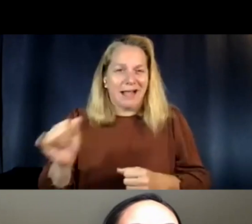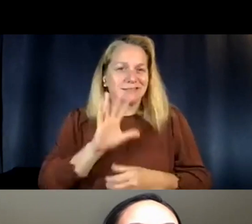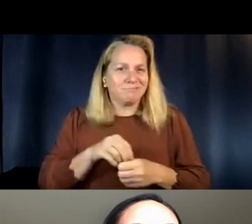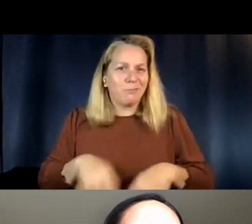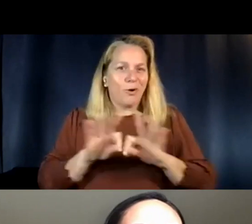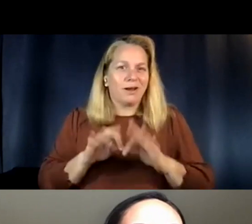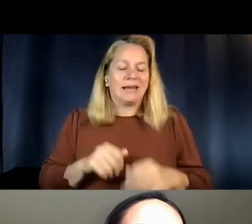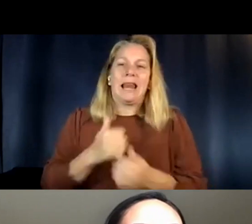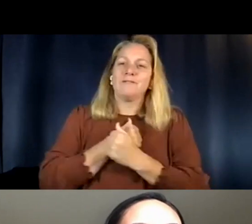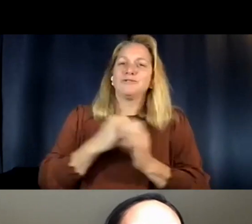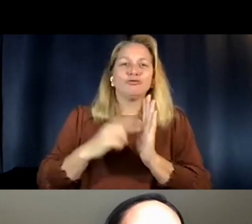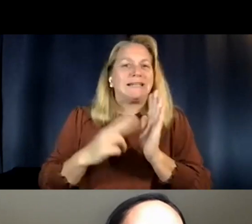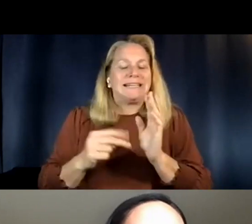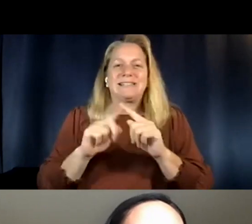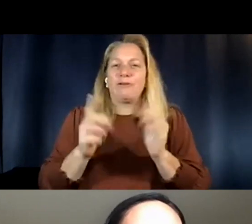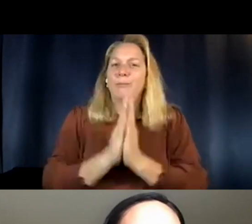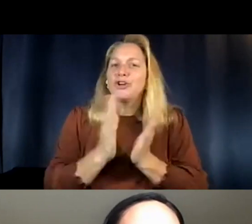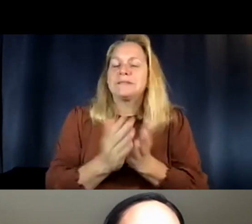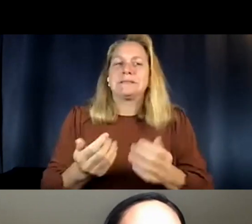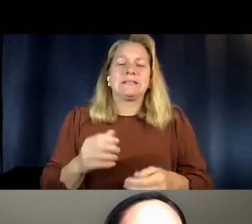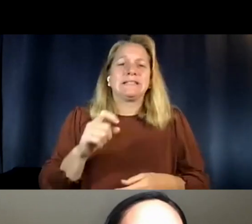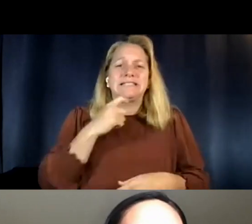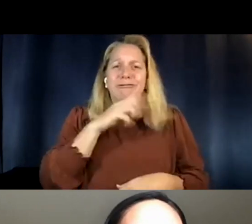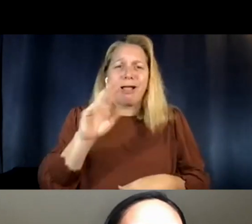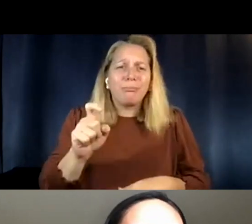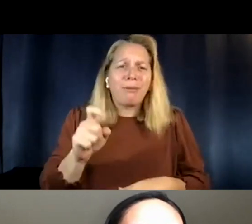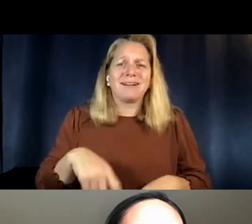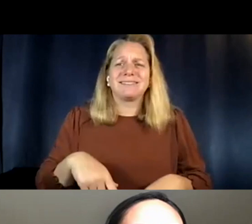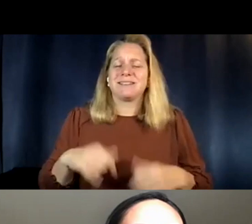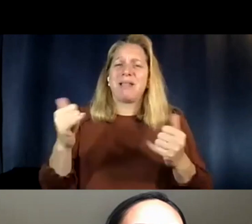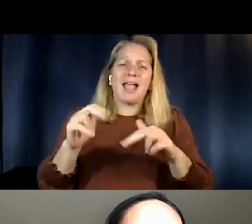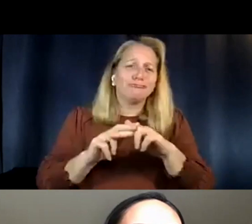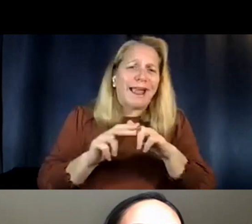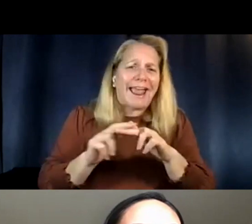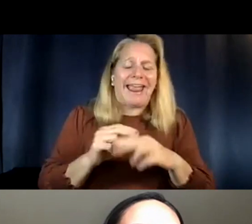cereal boxes, draw, play with trains and construction trucks.